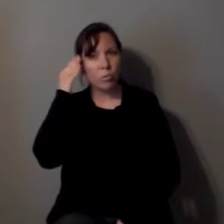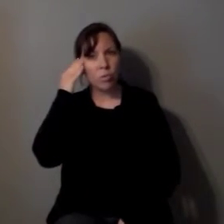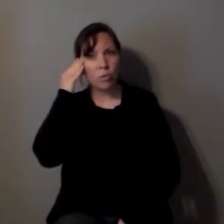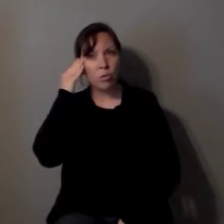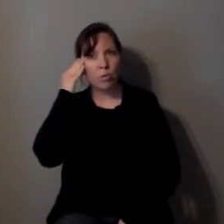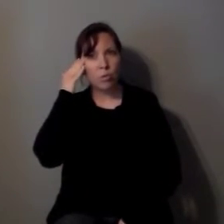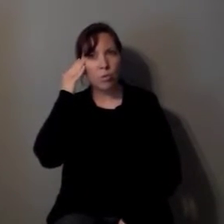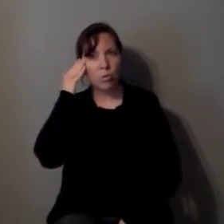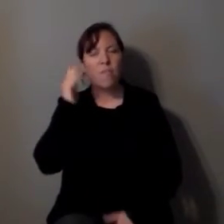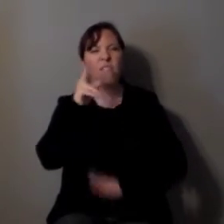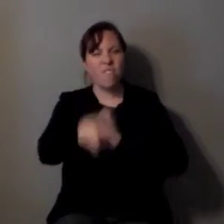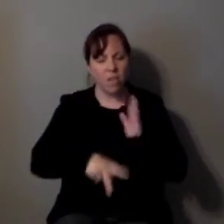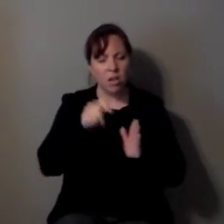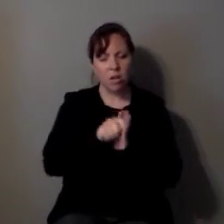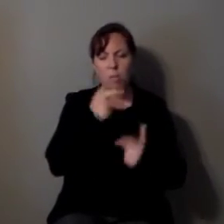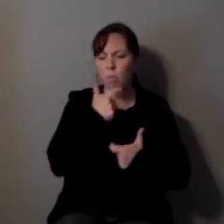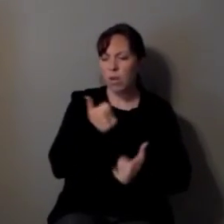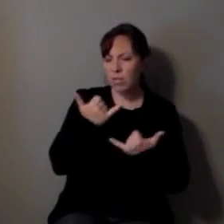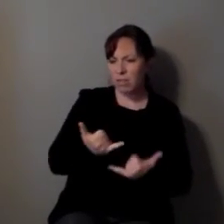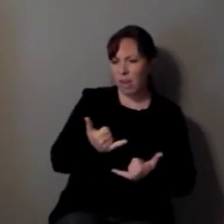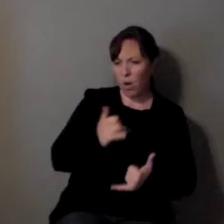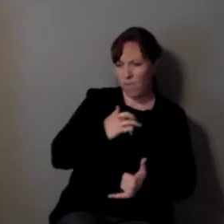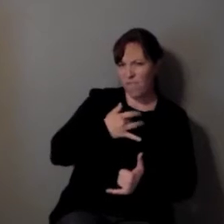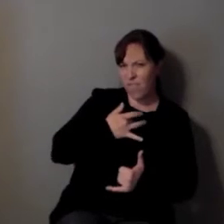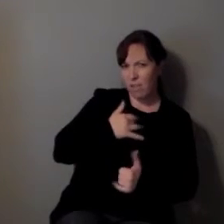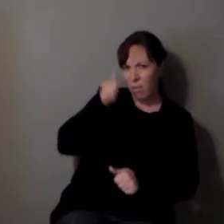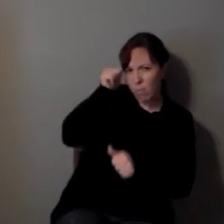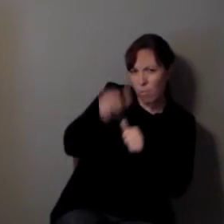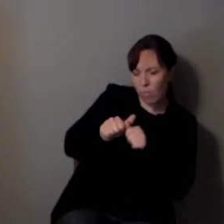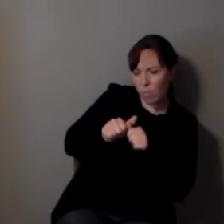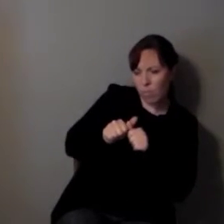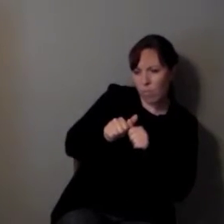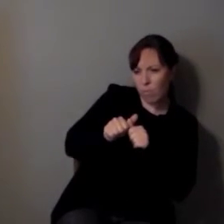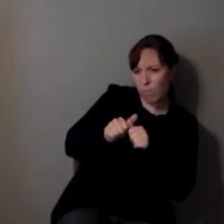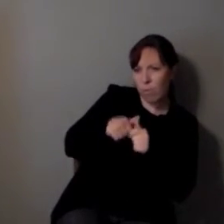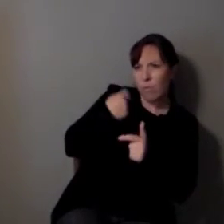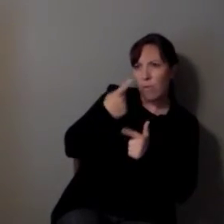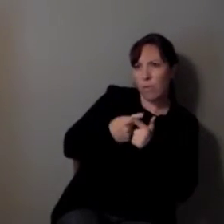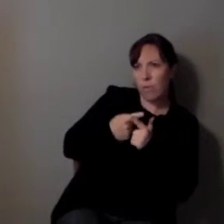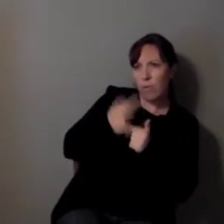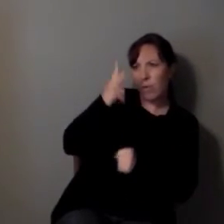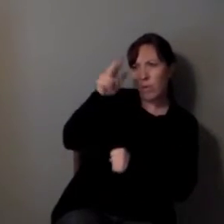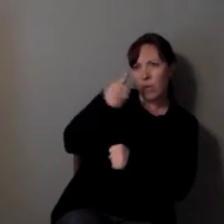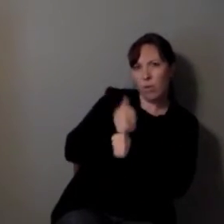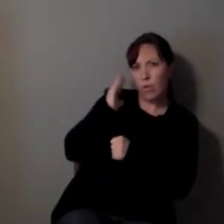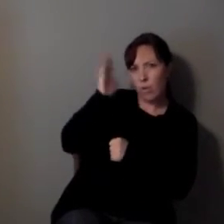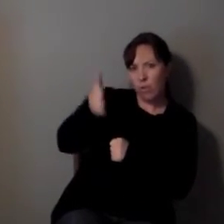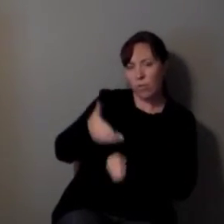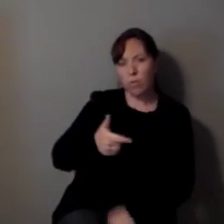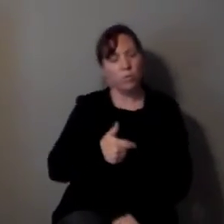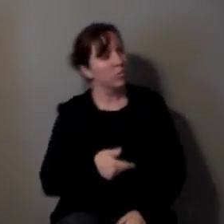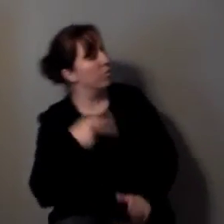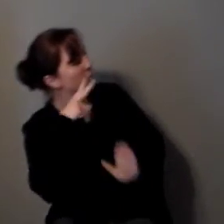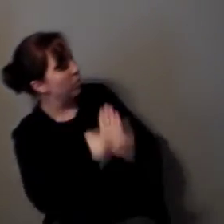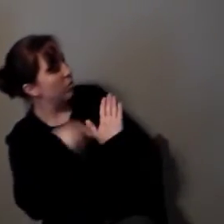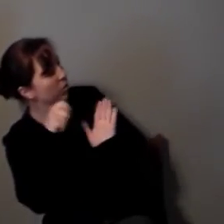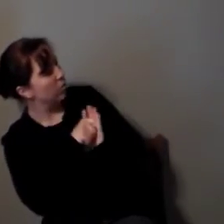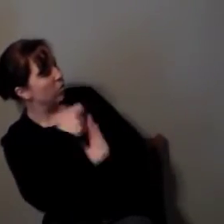right now, and then I want you to watch this video in like 3 years, and remember how you felt when you're watching it now, and you're going to be, oh